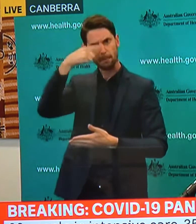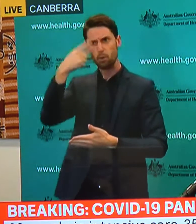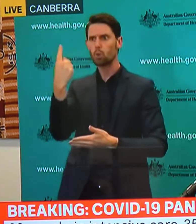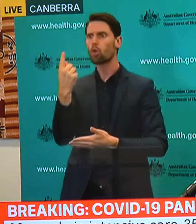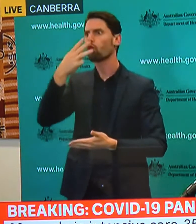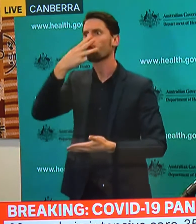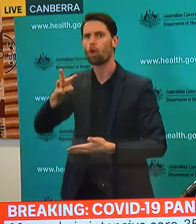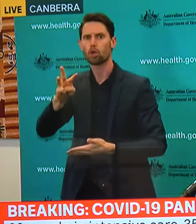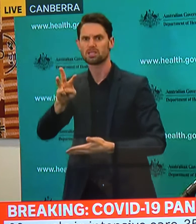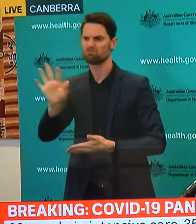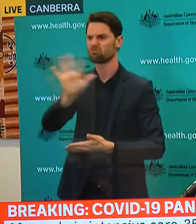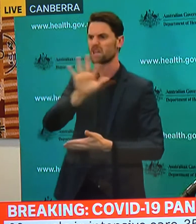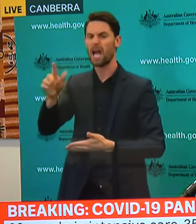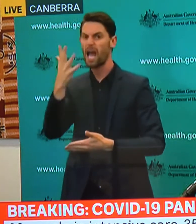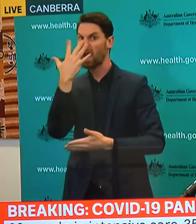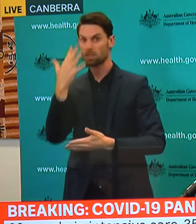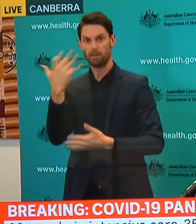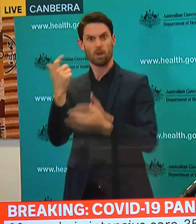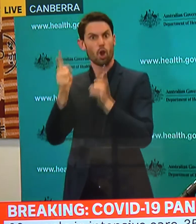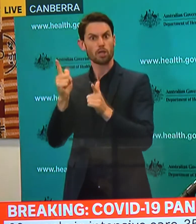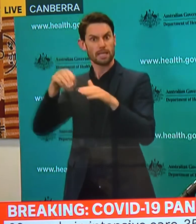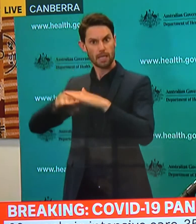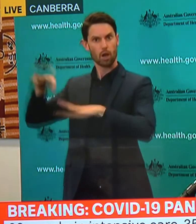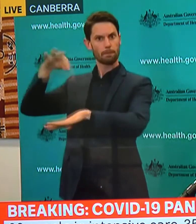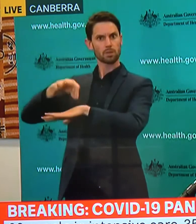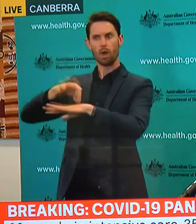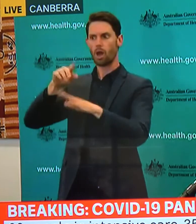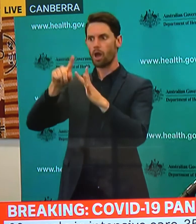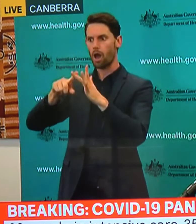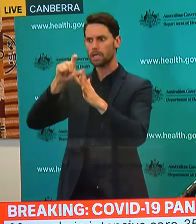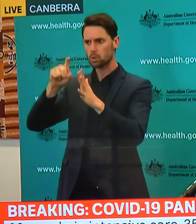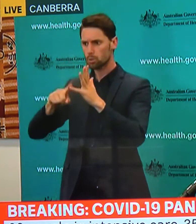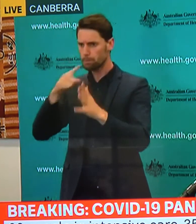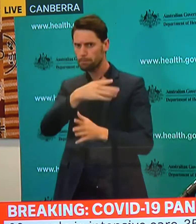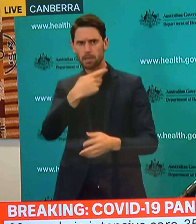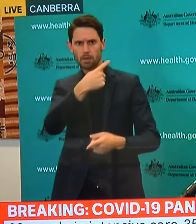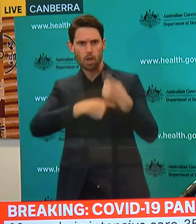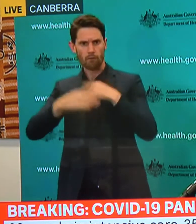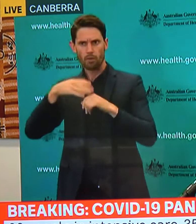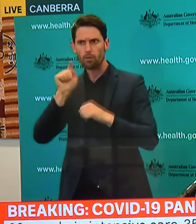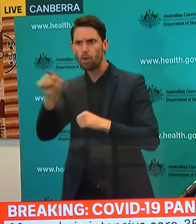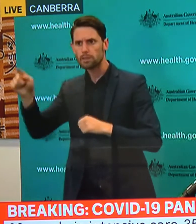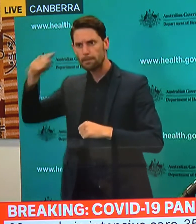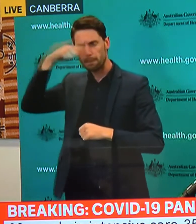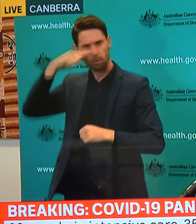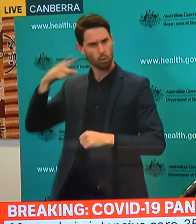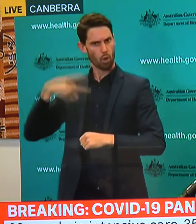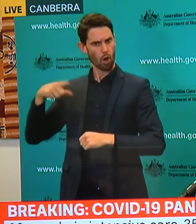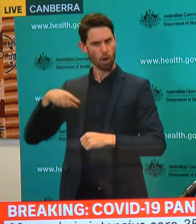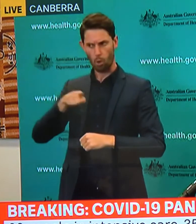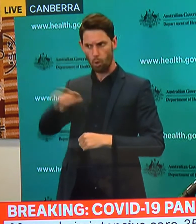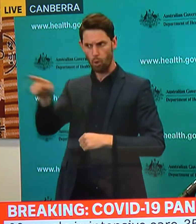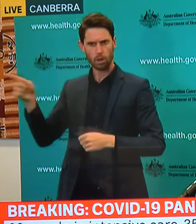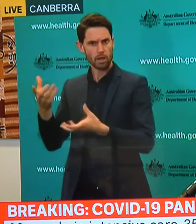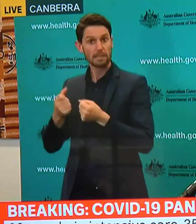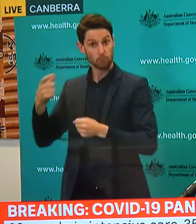their 30s who are in intensive care units across the country at the moment. Can you tell us any more about those cases? Is there any commonality between them? Do they have